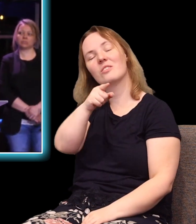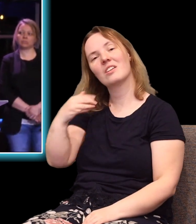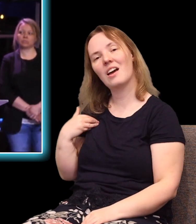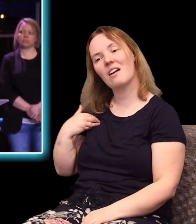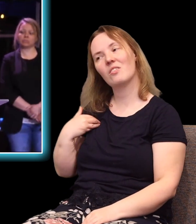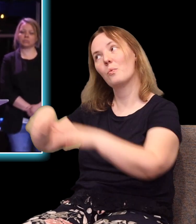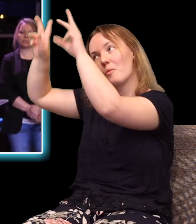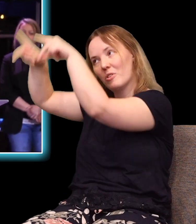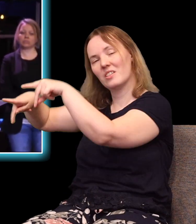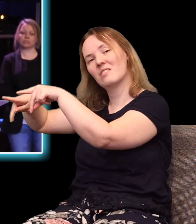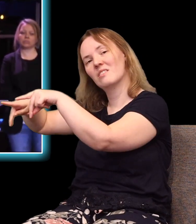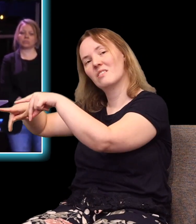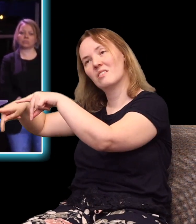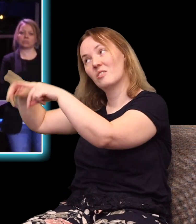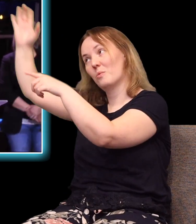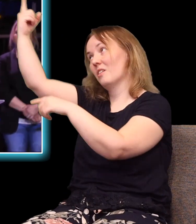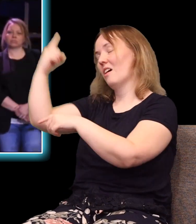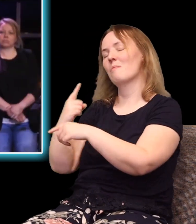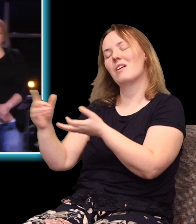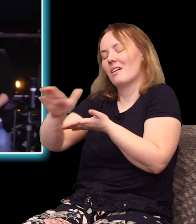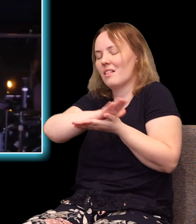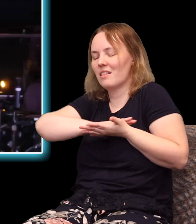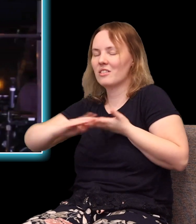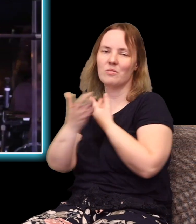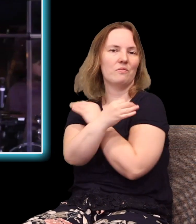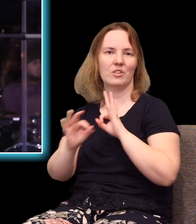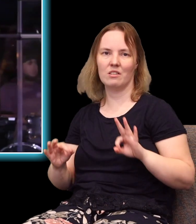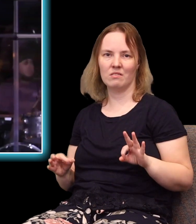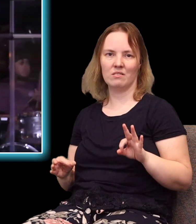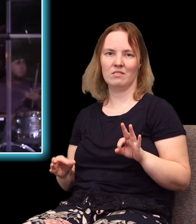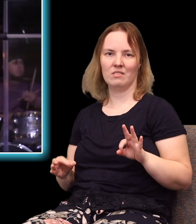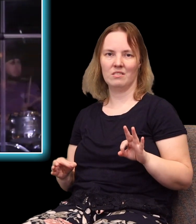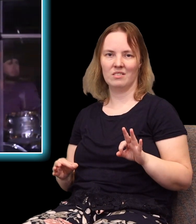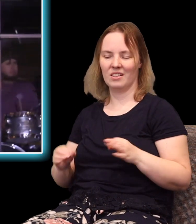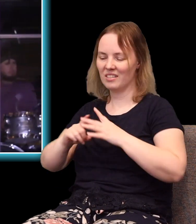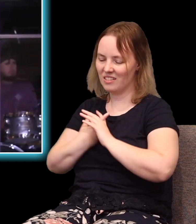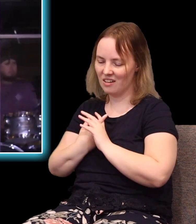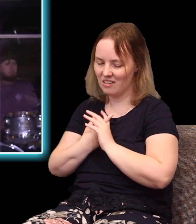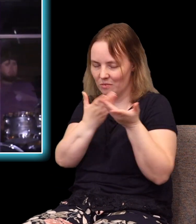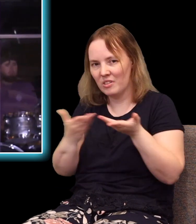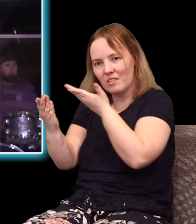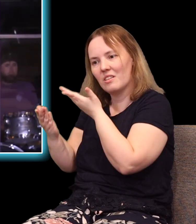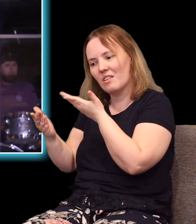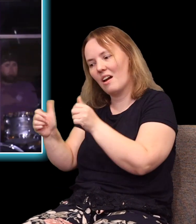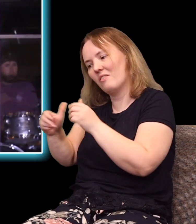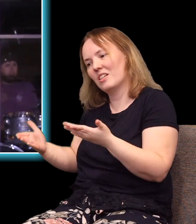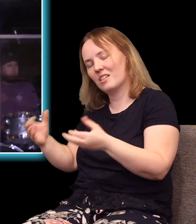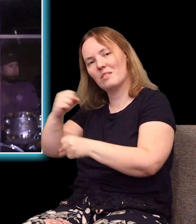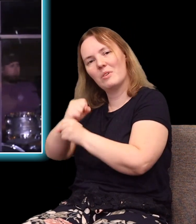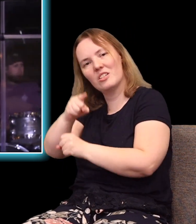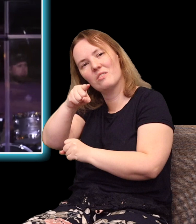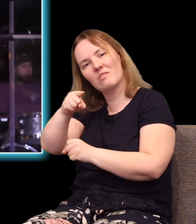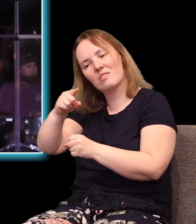with God that you can have with a person who will come and cleanse you and free you and begin to bring you into everything he's